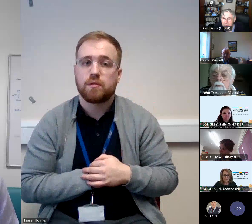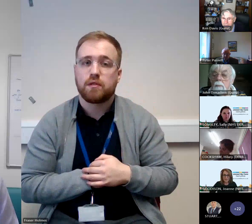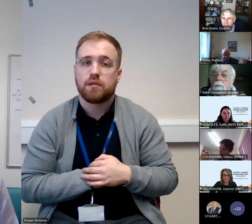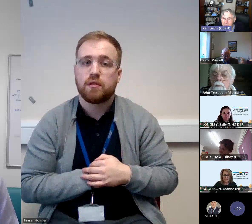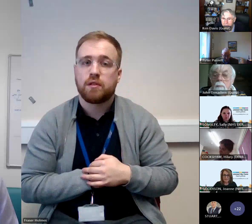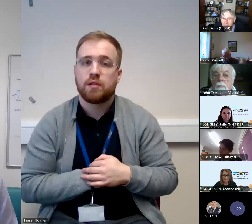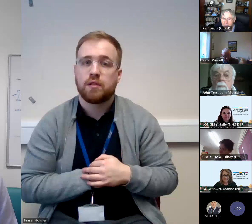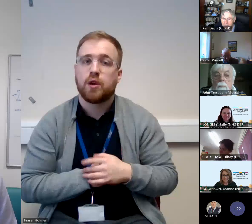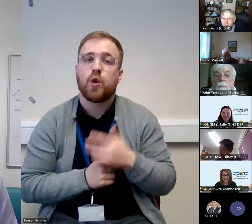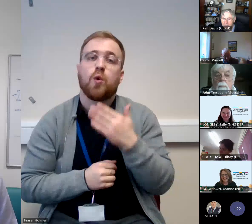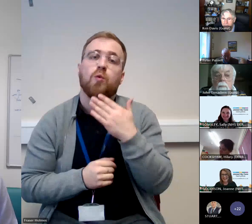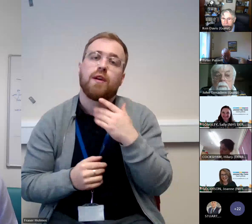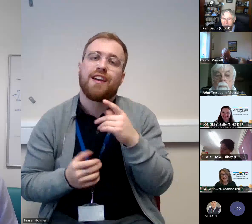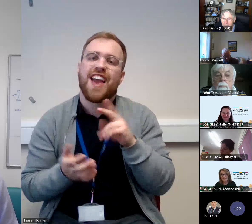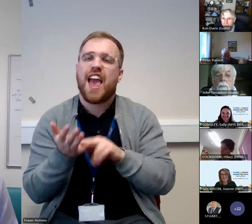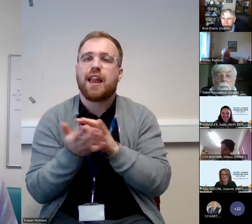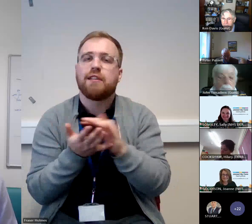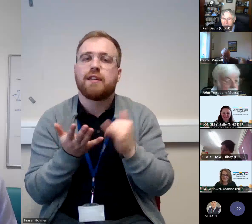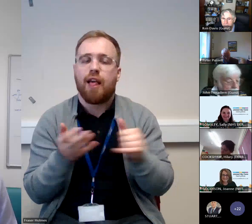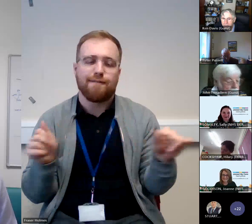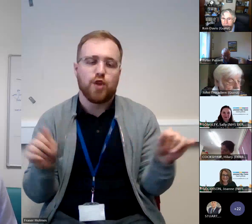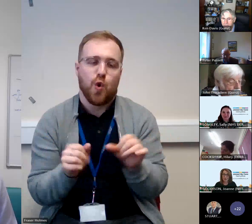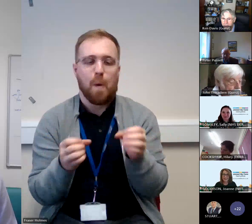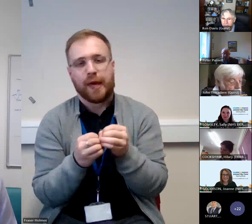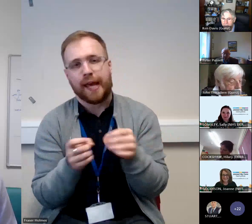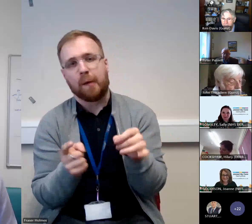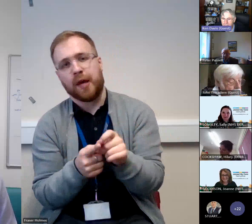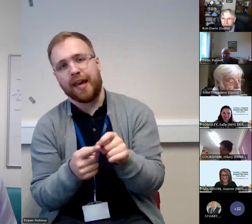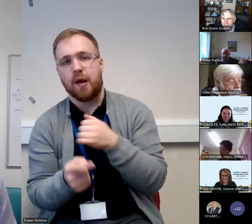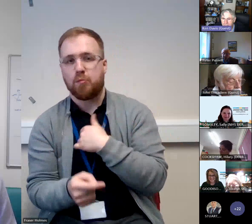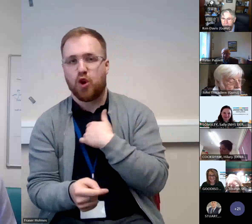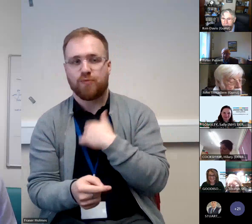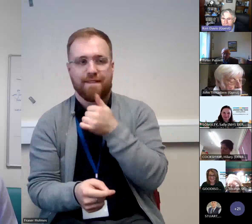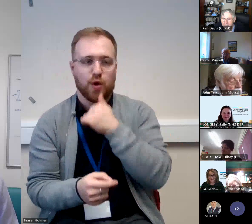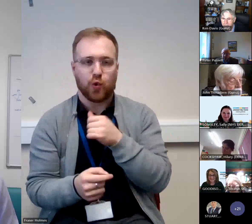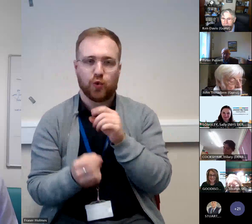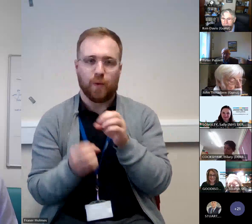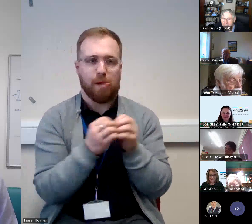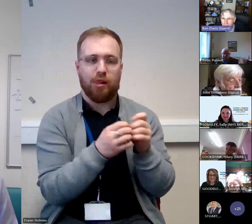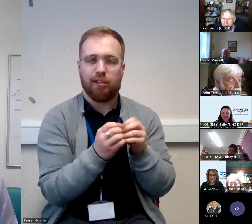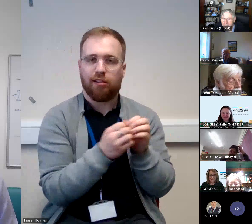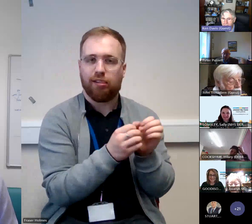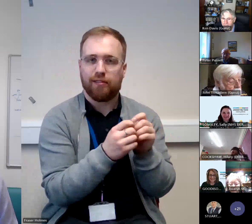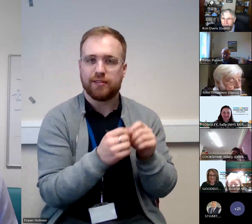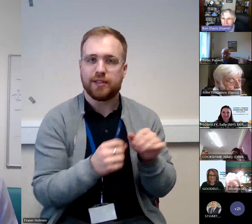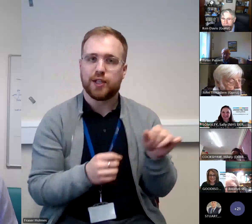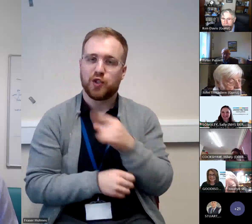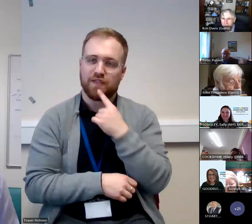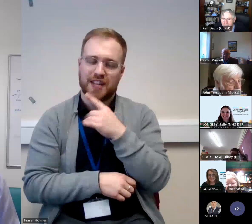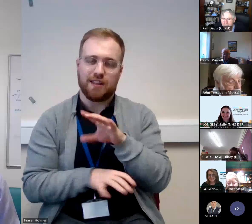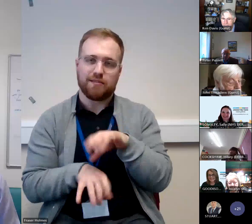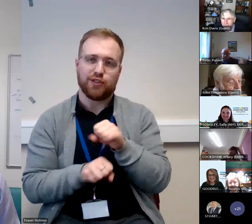We love an acronym, don't we, in the NHS? And I apologise if I've used a few myself, so I should have said that at the start.